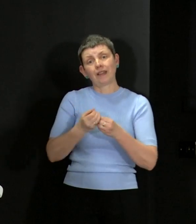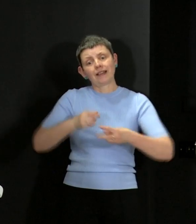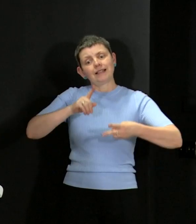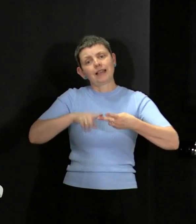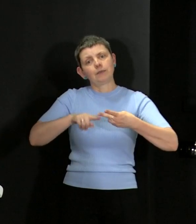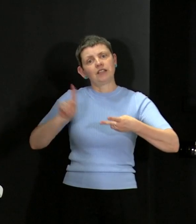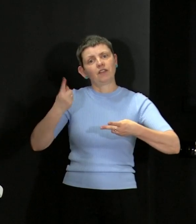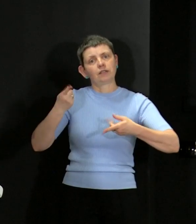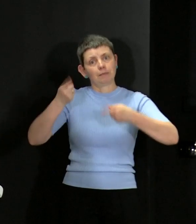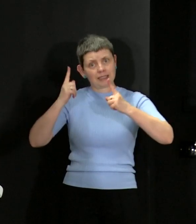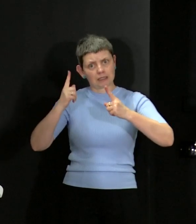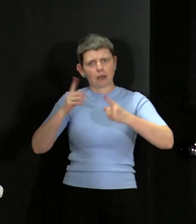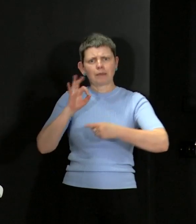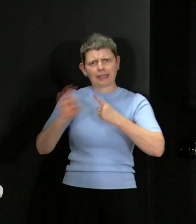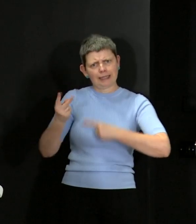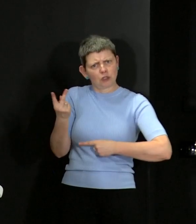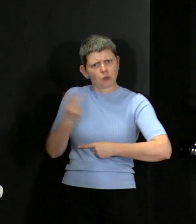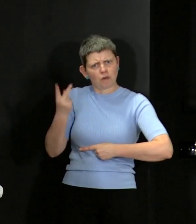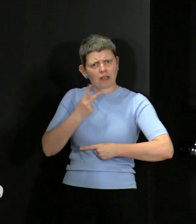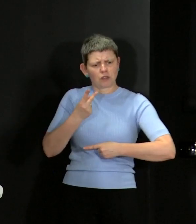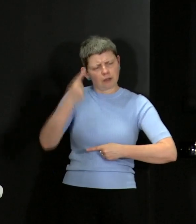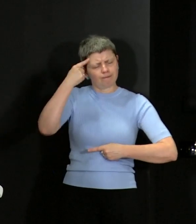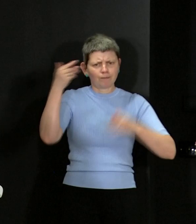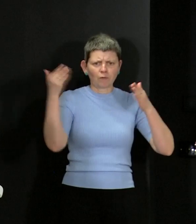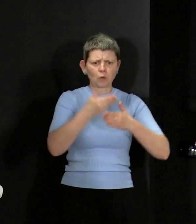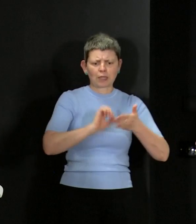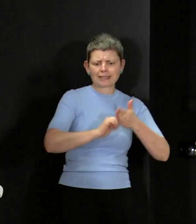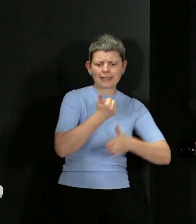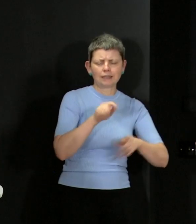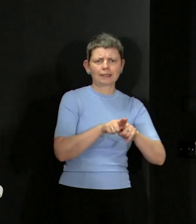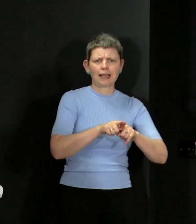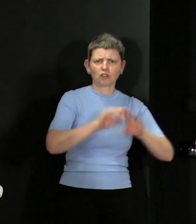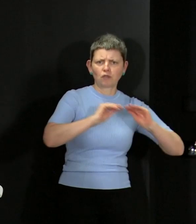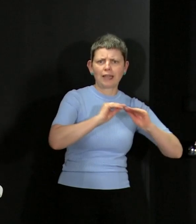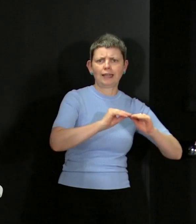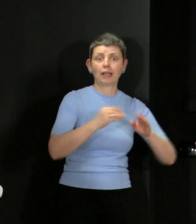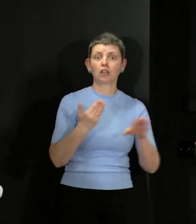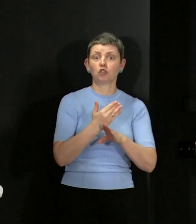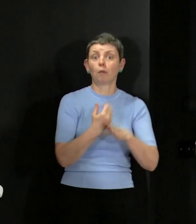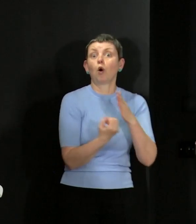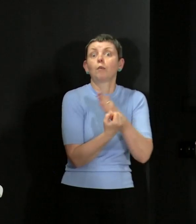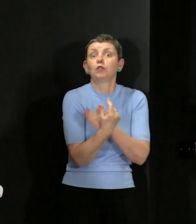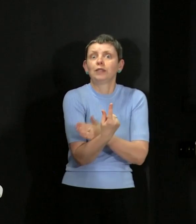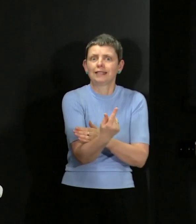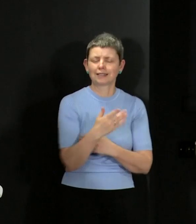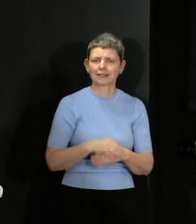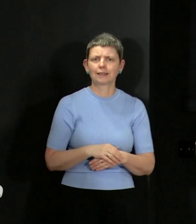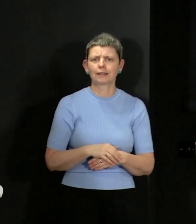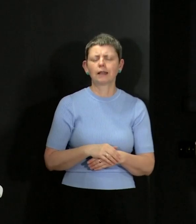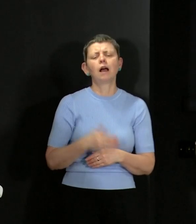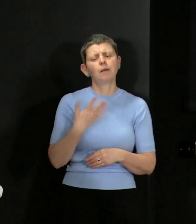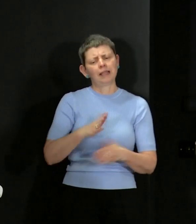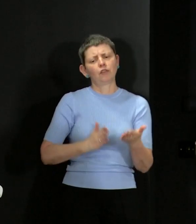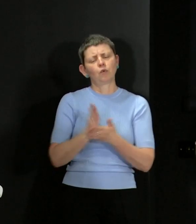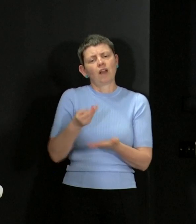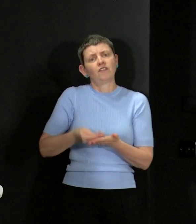Minister, particularly in developing that skills and retraining and jobs opportunity. Now, we face this in the financial crisis, although